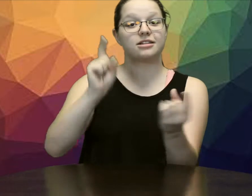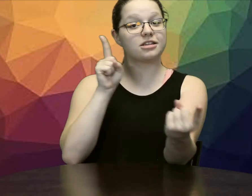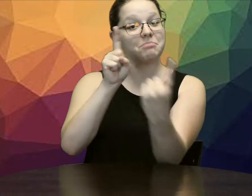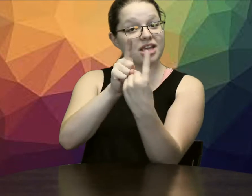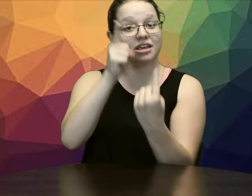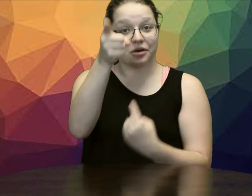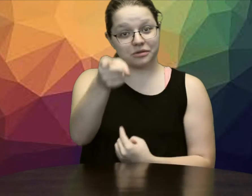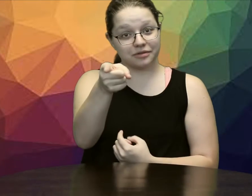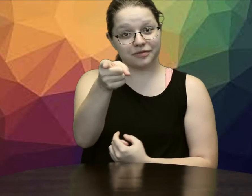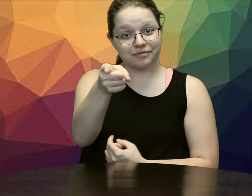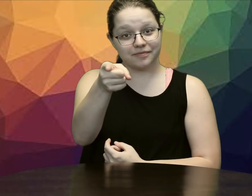to meet you.